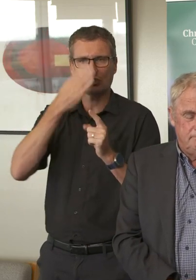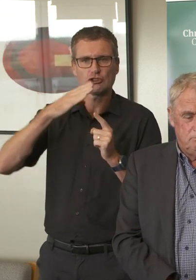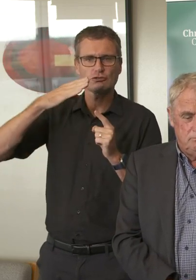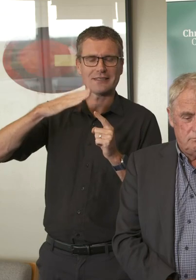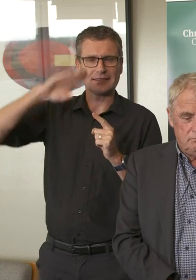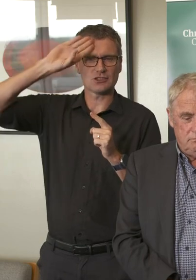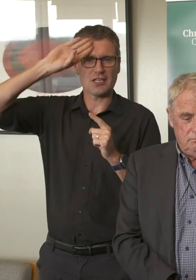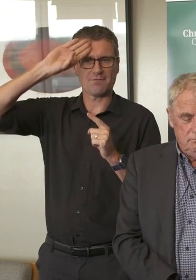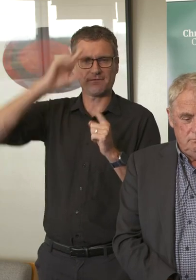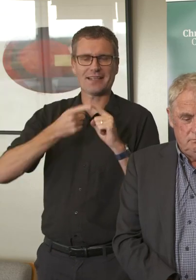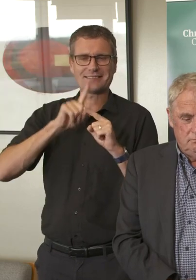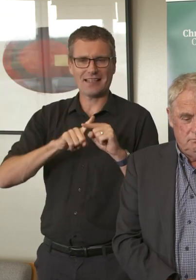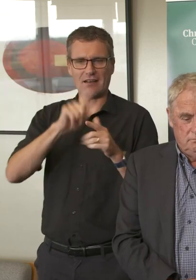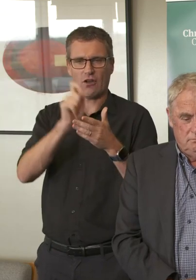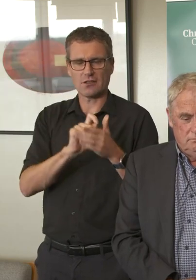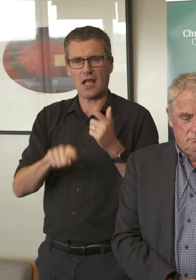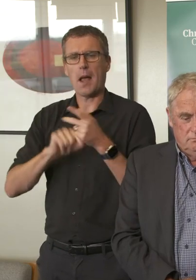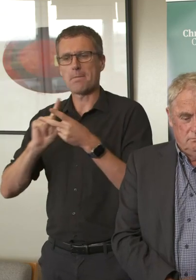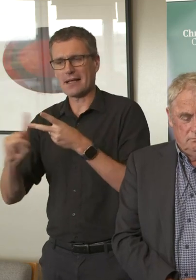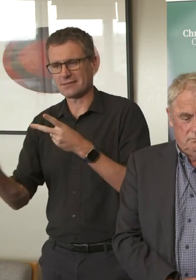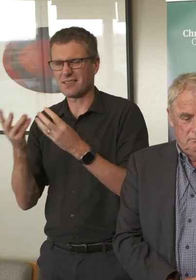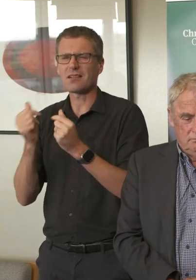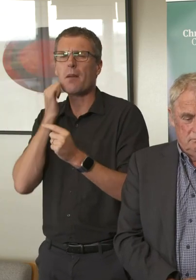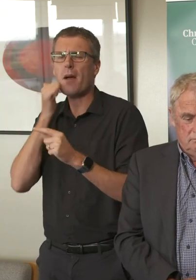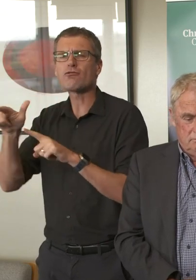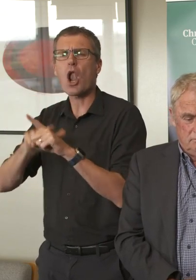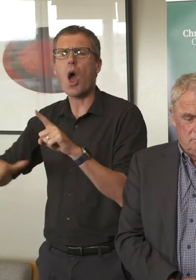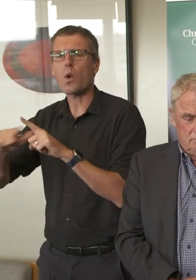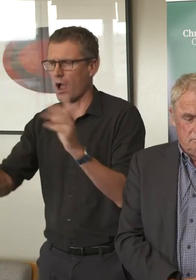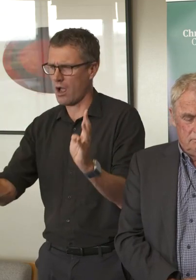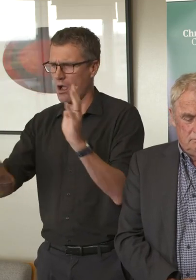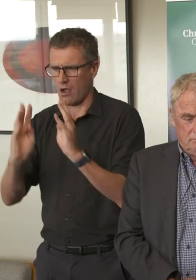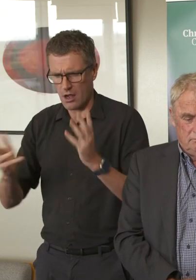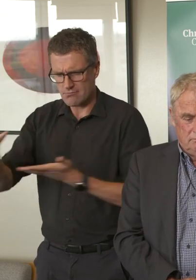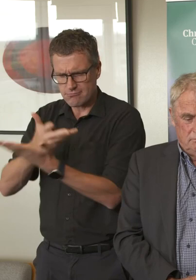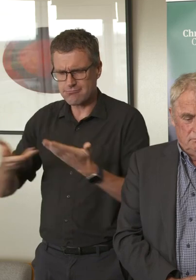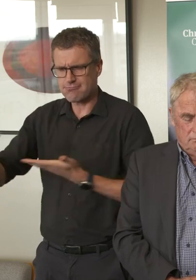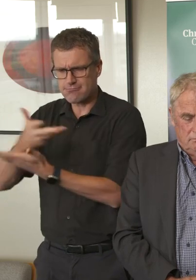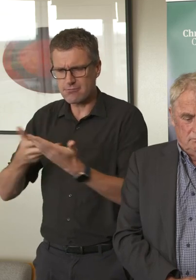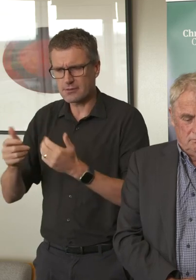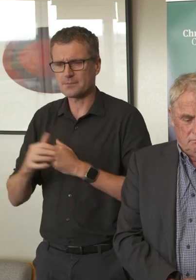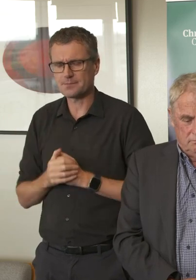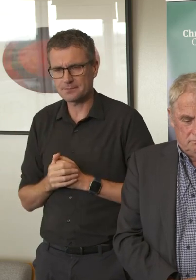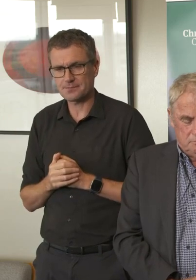there. It's very apparent that there was a lot of work and a lot of focus on how they manage